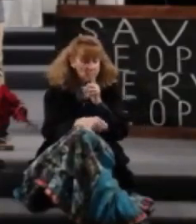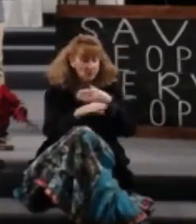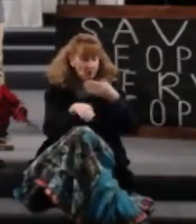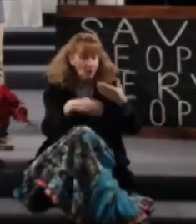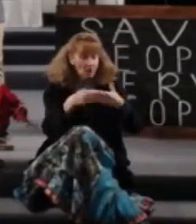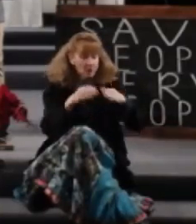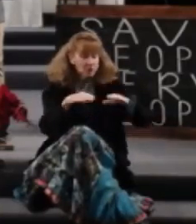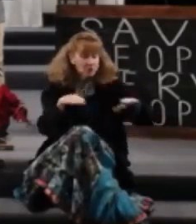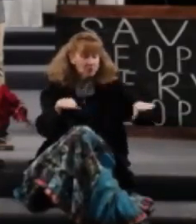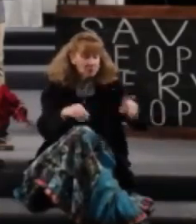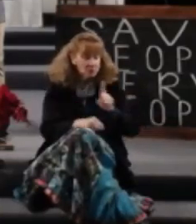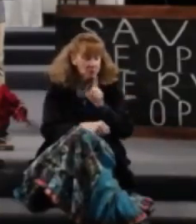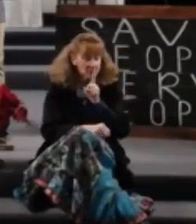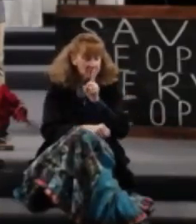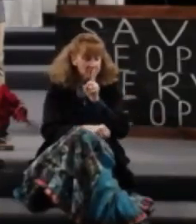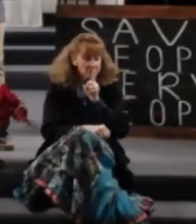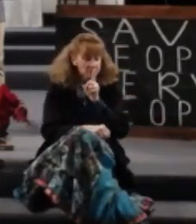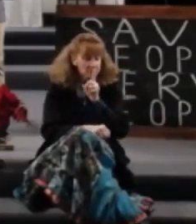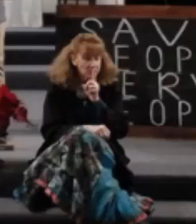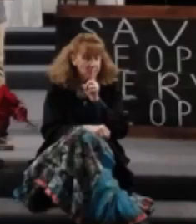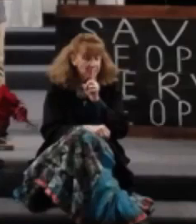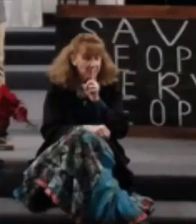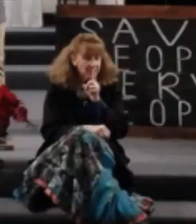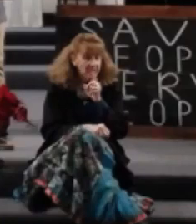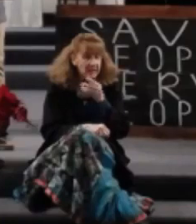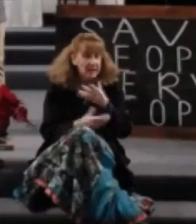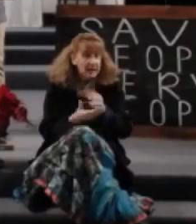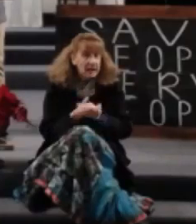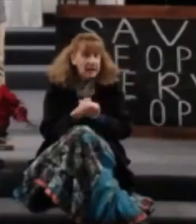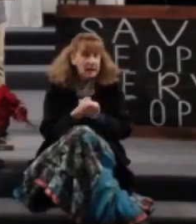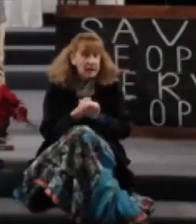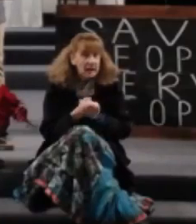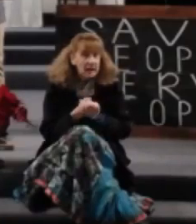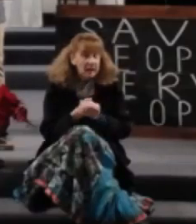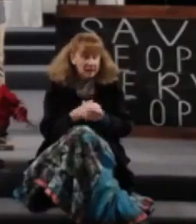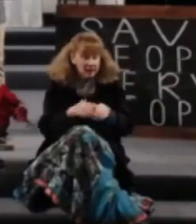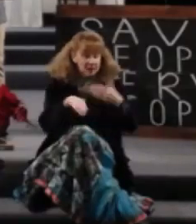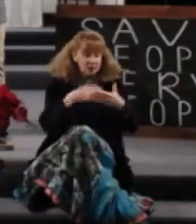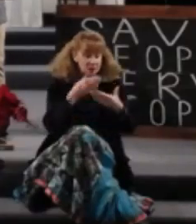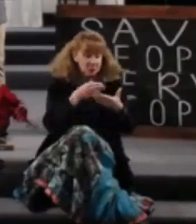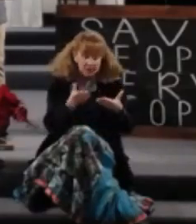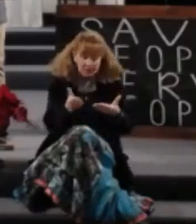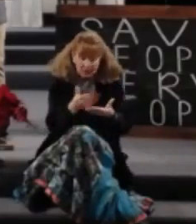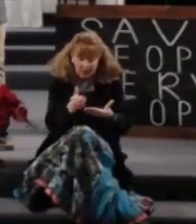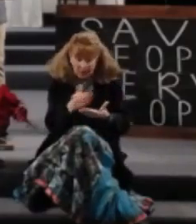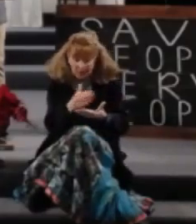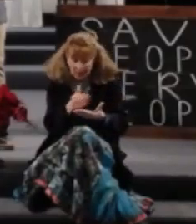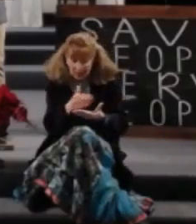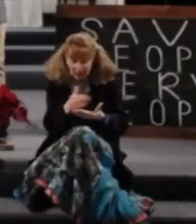And soon some of the kids started, you know, flipping through trying to find Isaiah chapter 9.